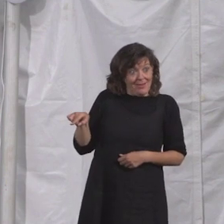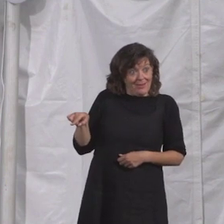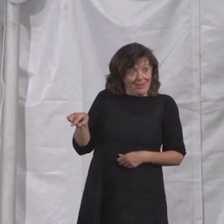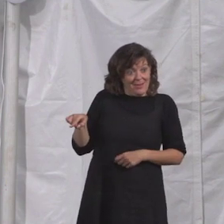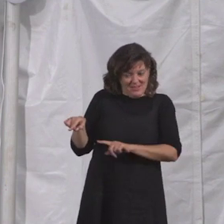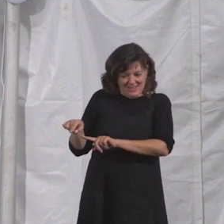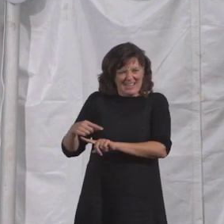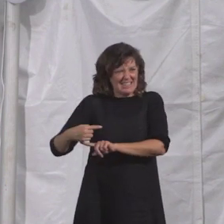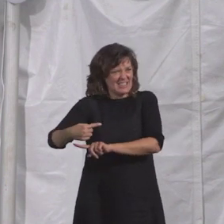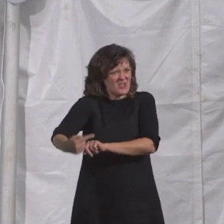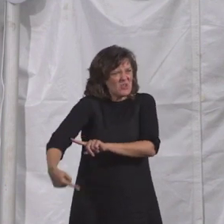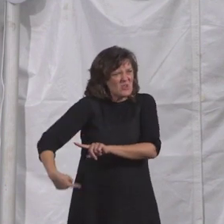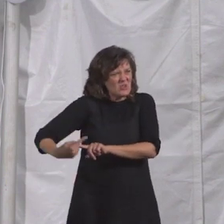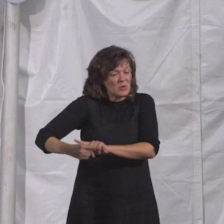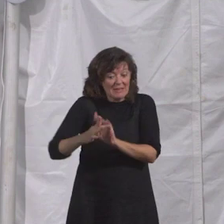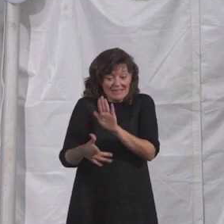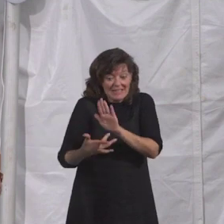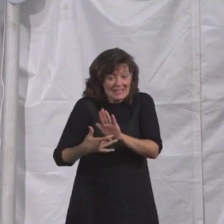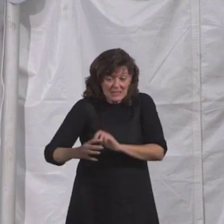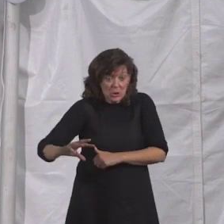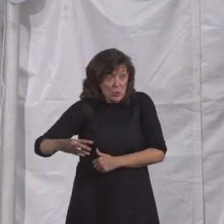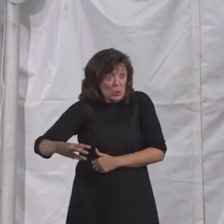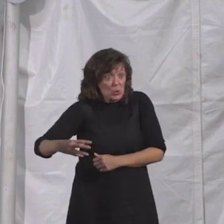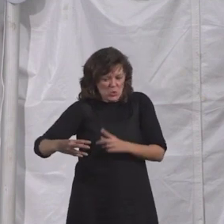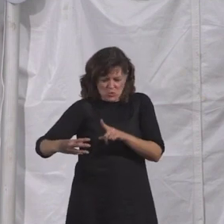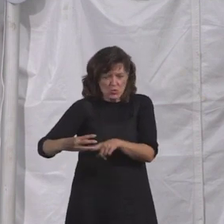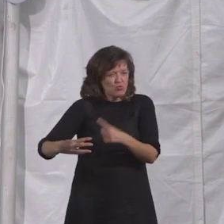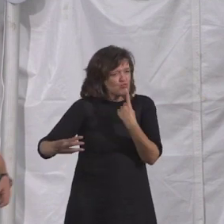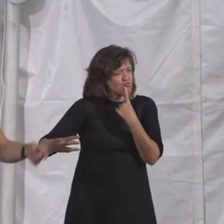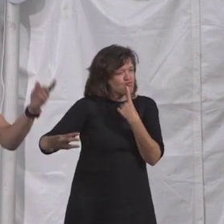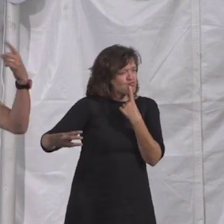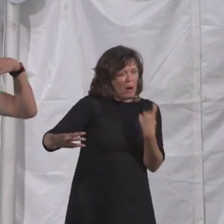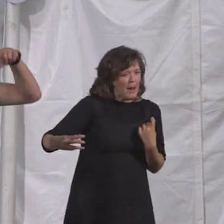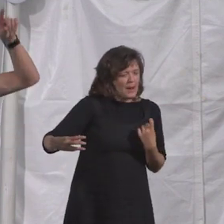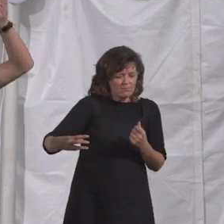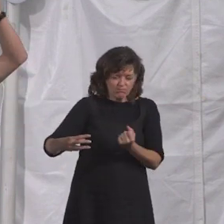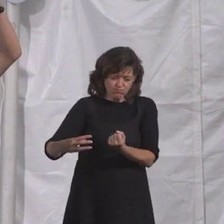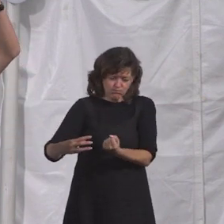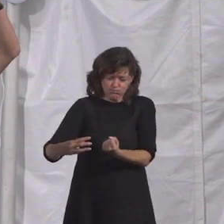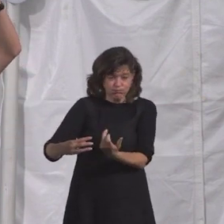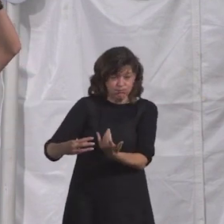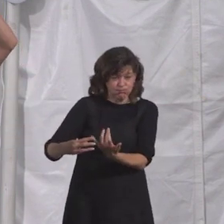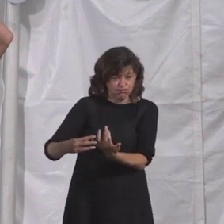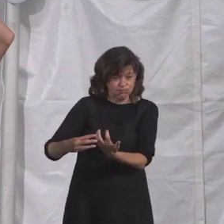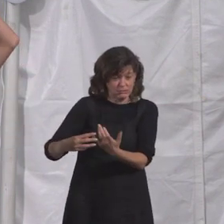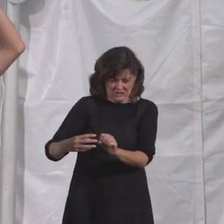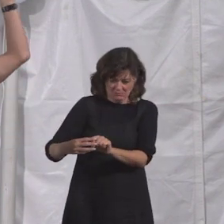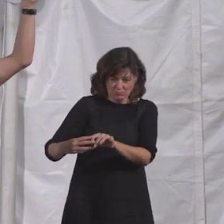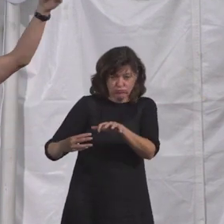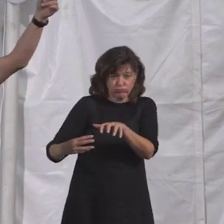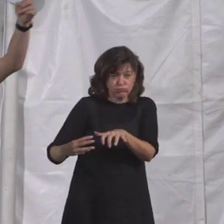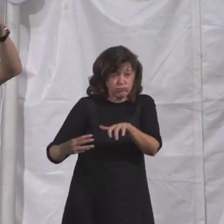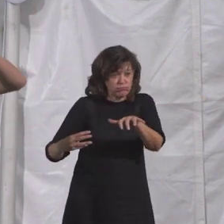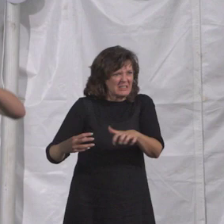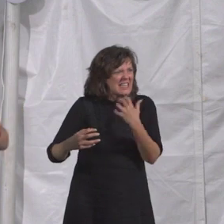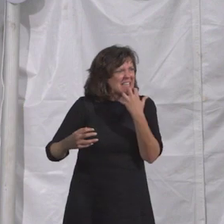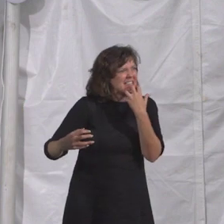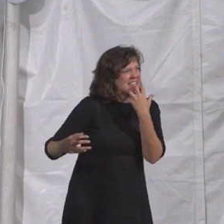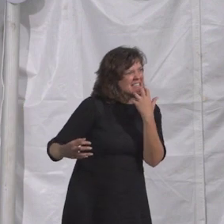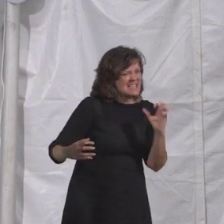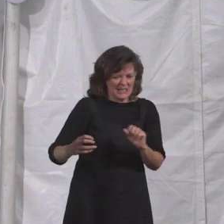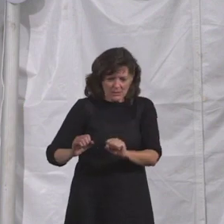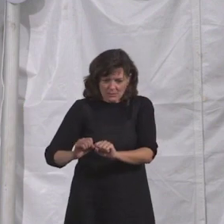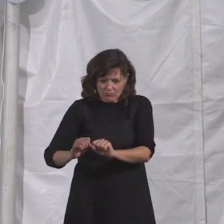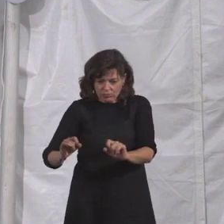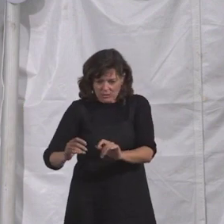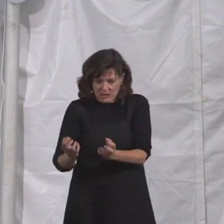heat waves shimmering off of it, bouncing off his tough skin blue jeans, going up into the atmosphere, burning a hole in